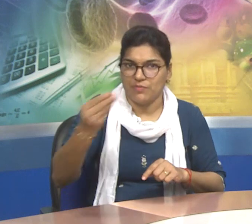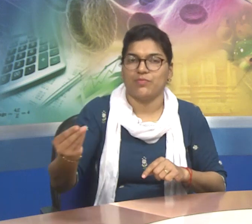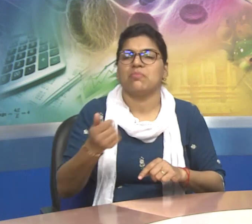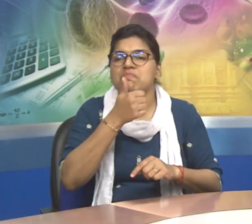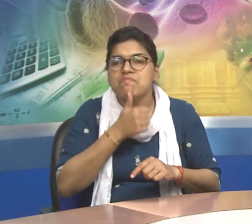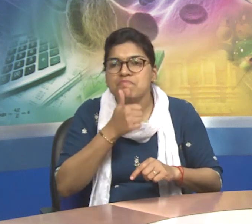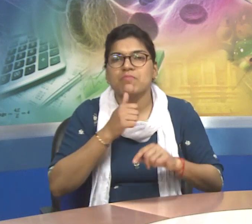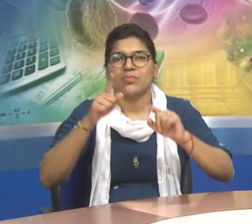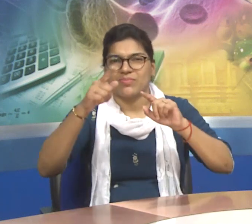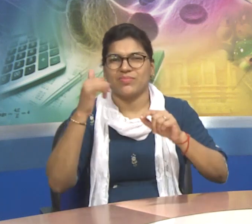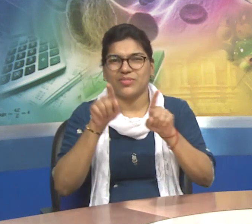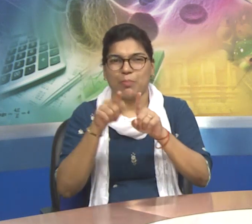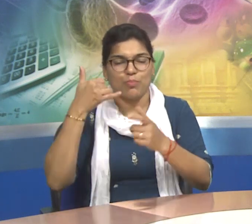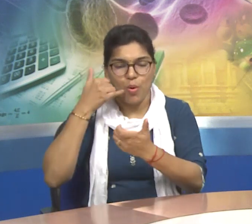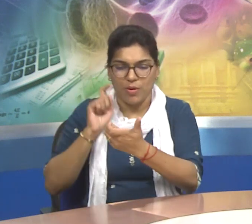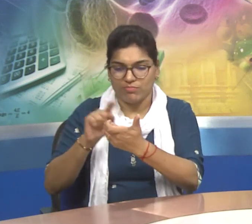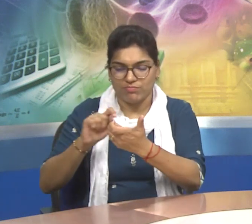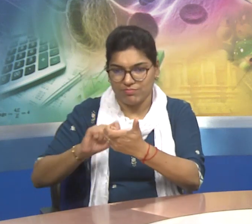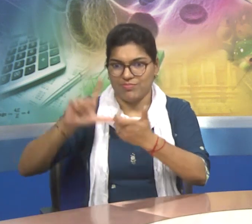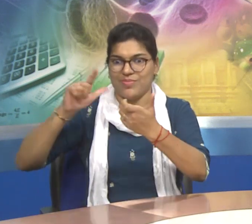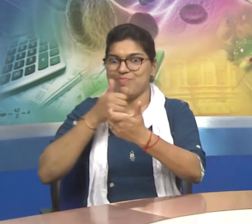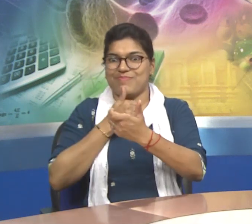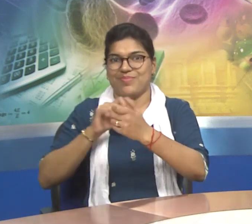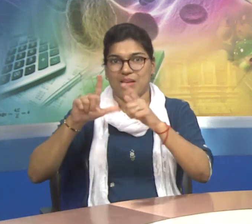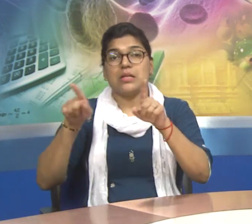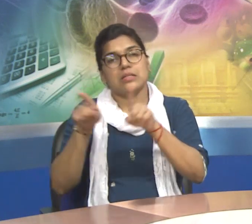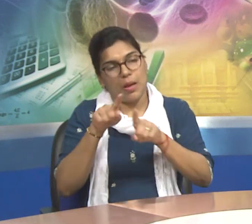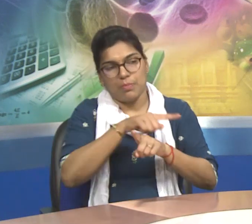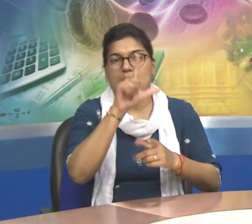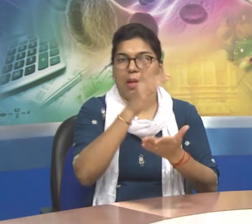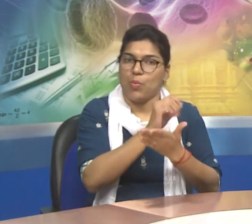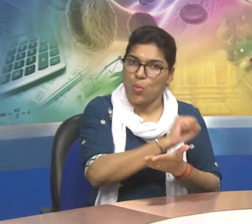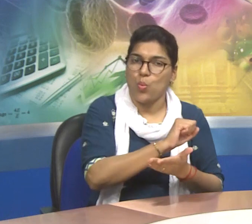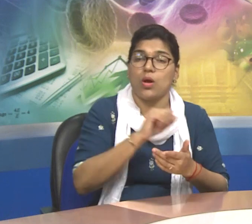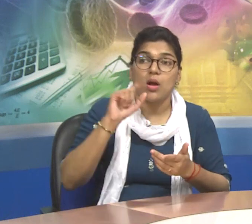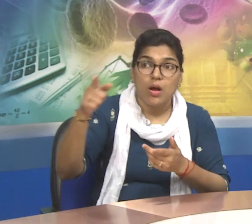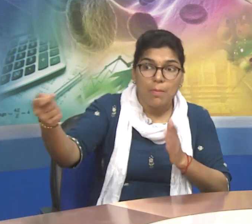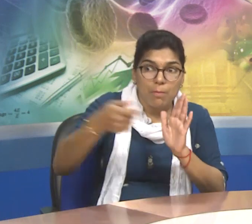all the resources of the library without visiting the library.